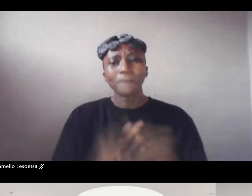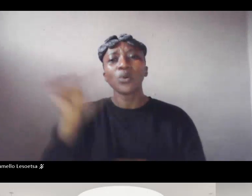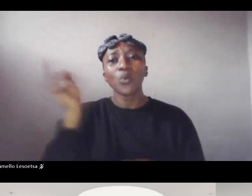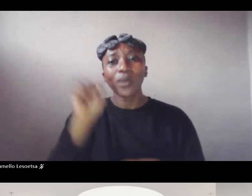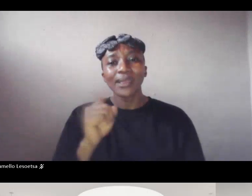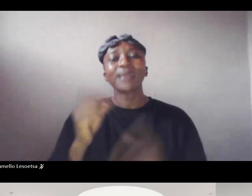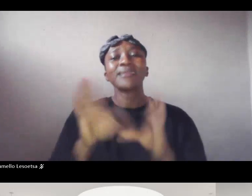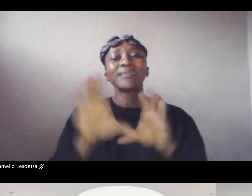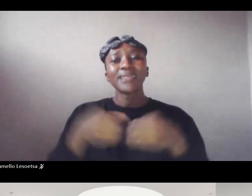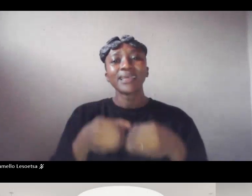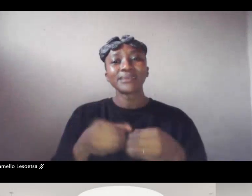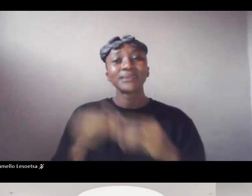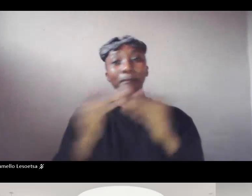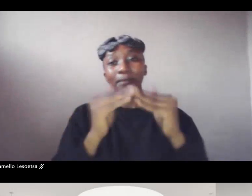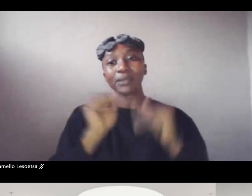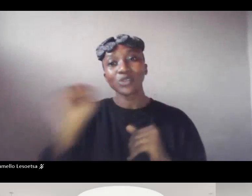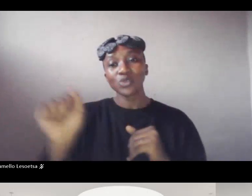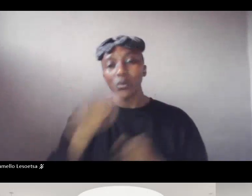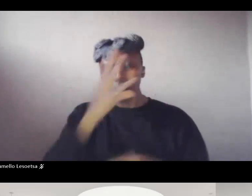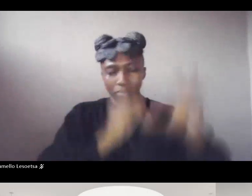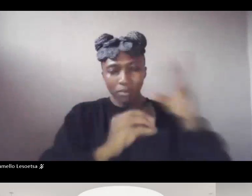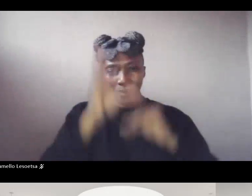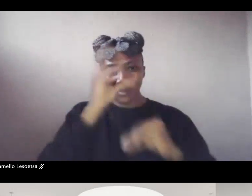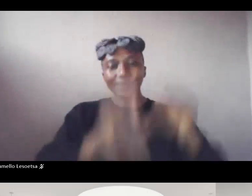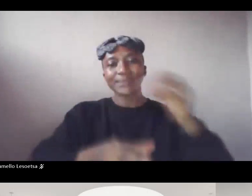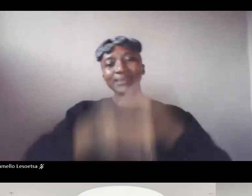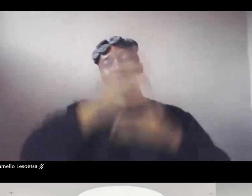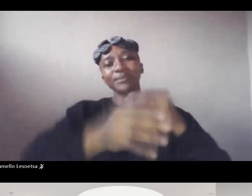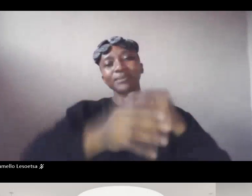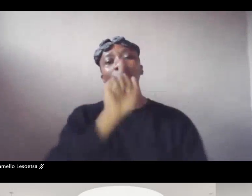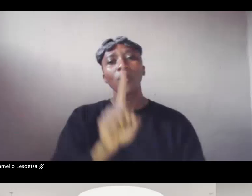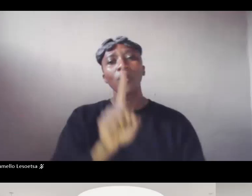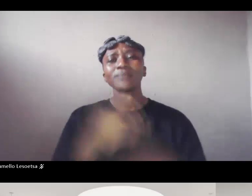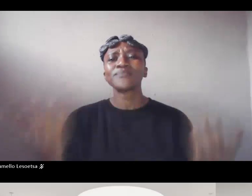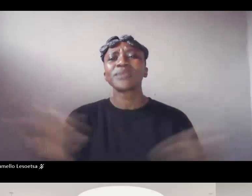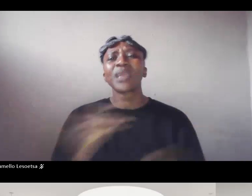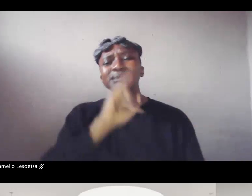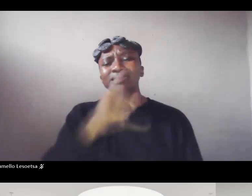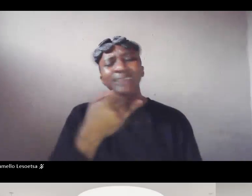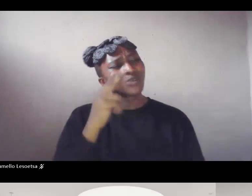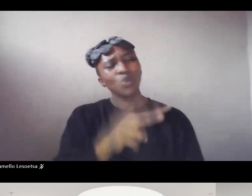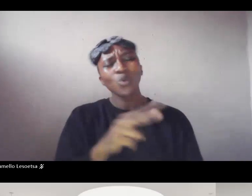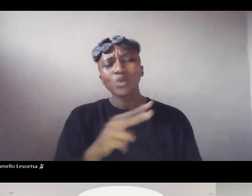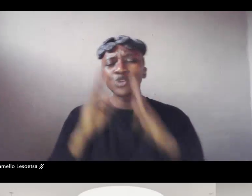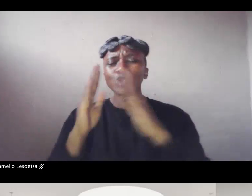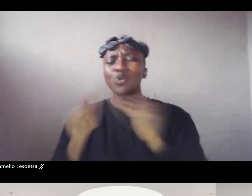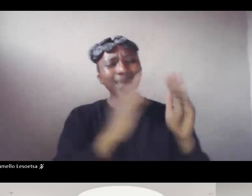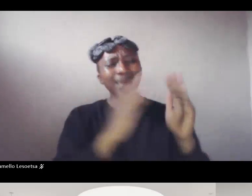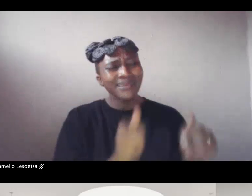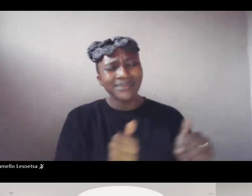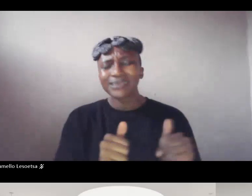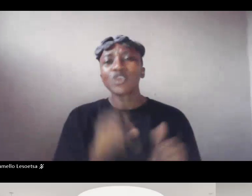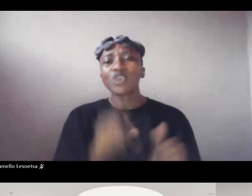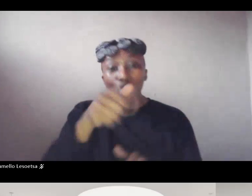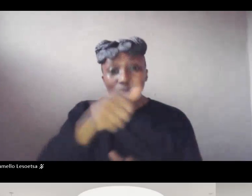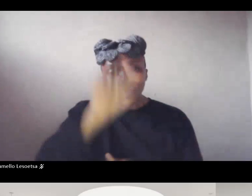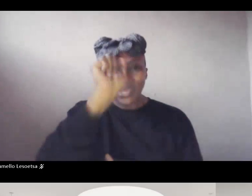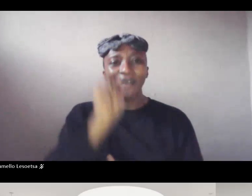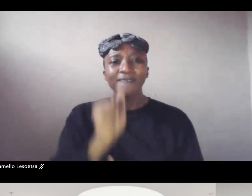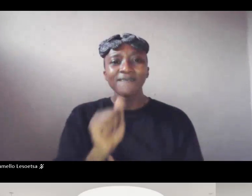saying that don't just look at society. How are you responding to disability? That's what you're picking